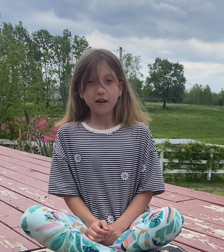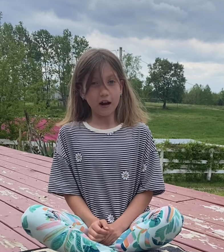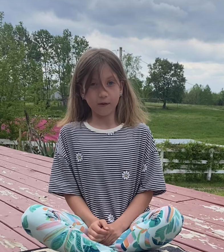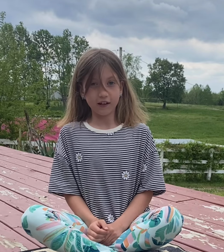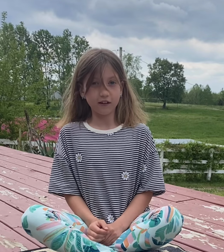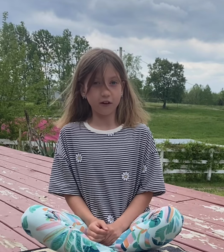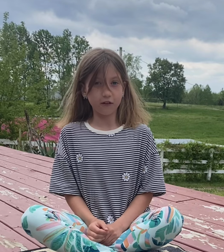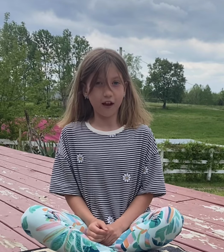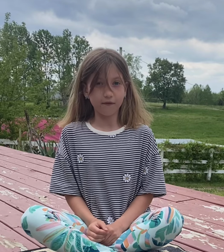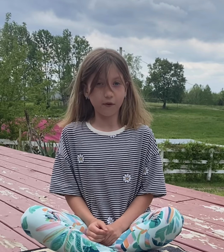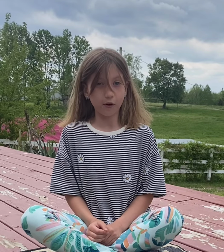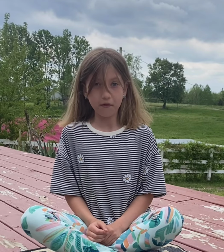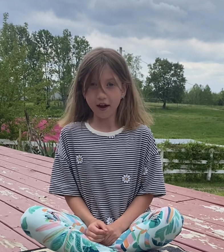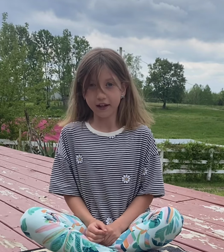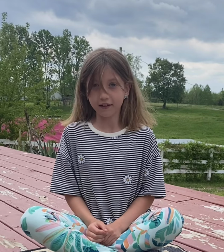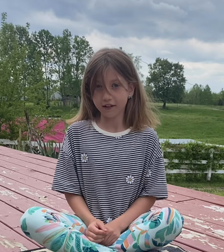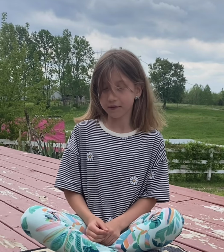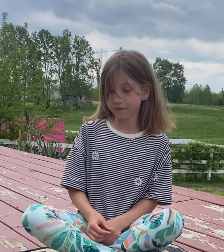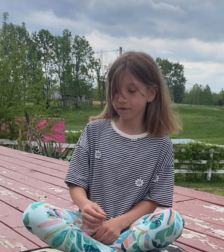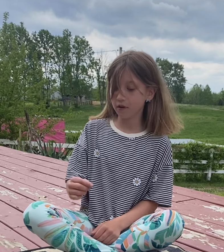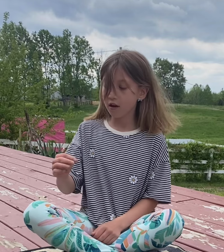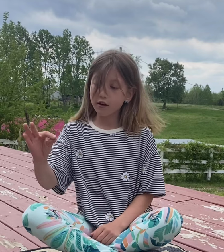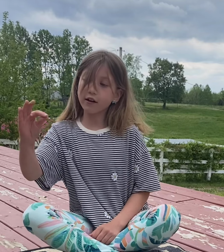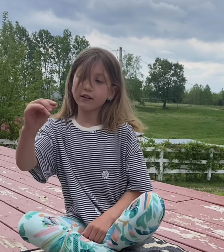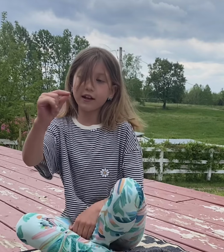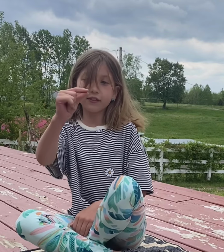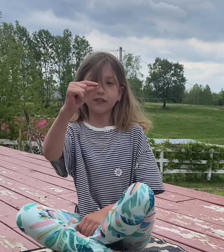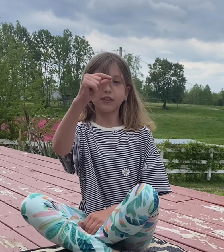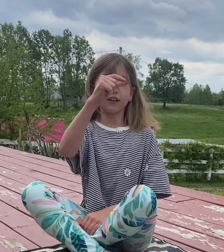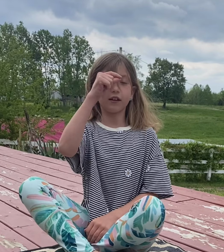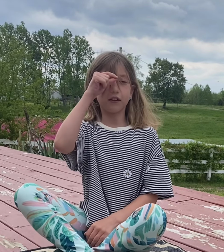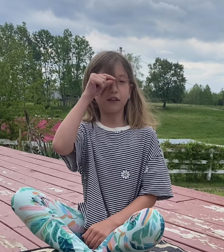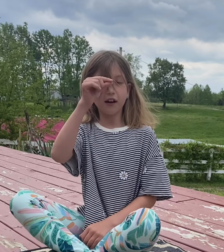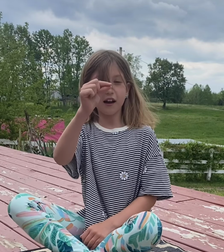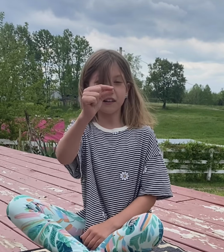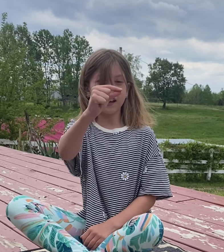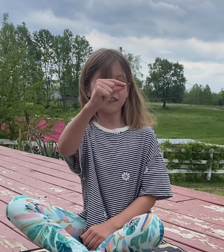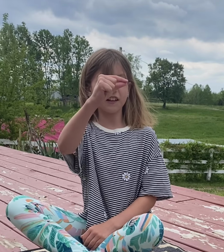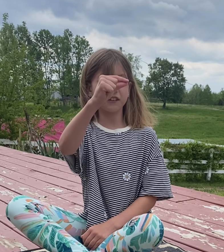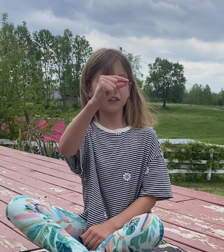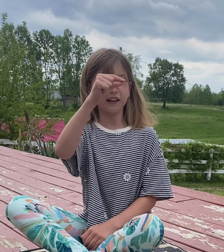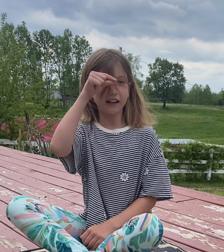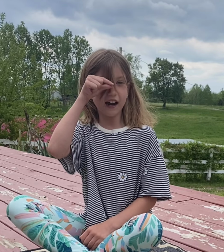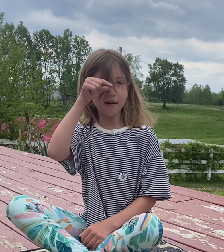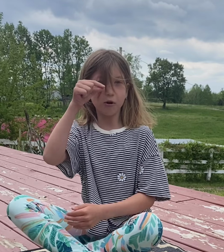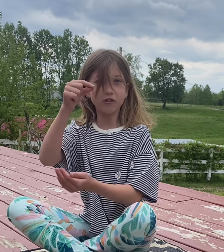Now we need to do the sign for nuggets. You're going to take the sign that looks like an eyeball, kind